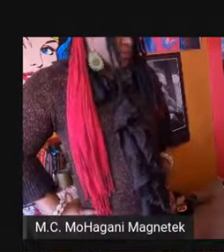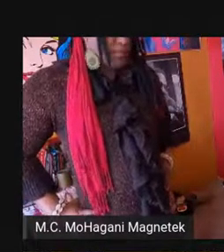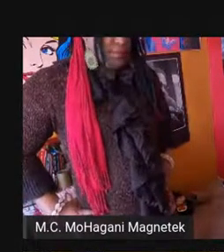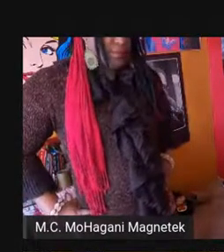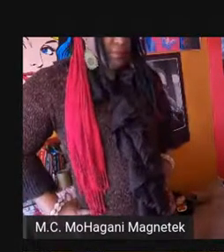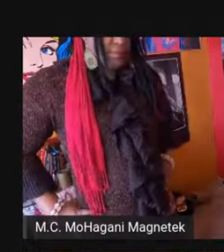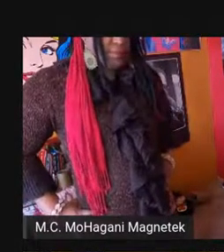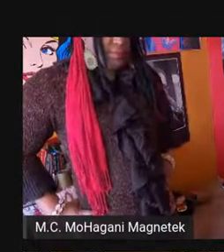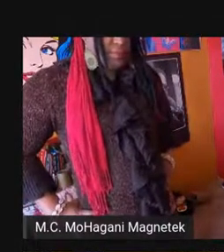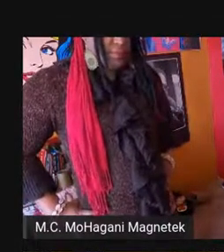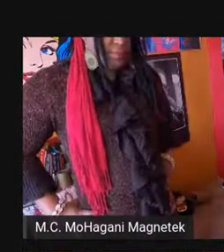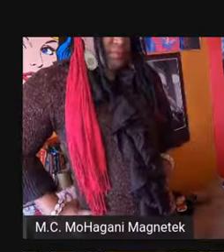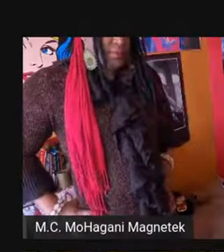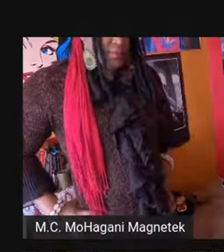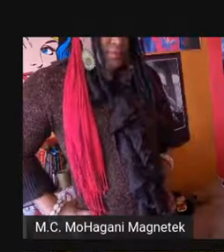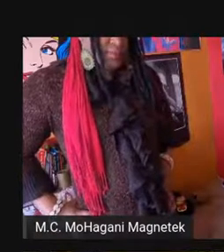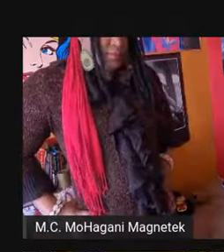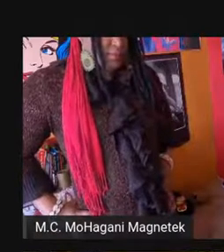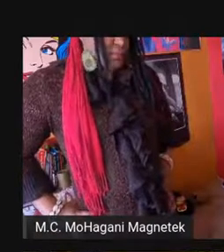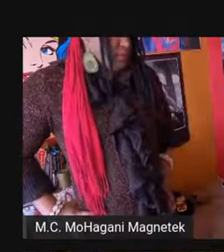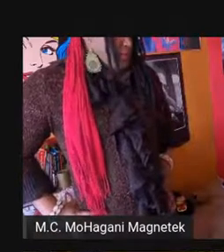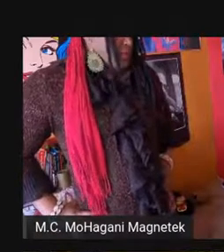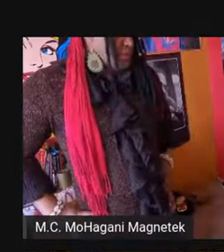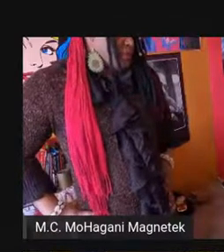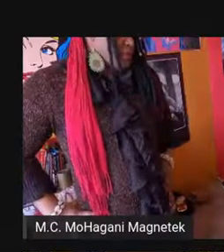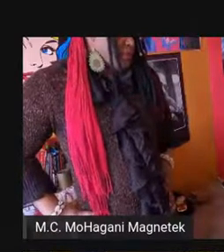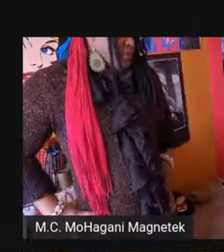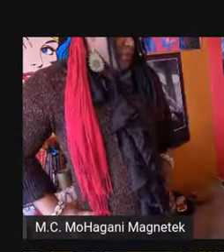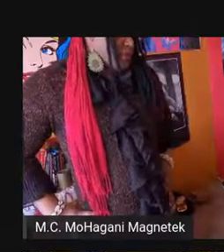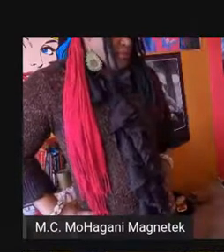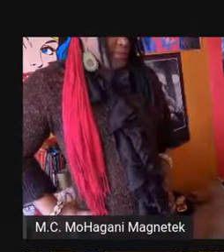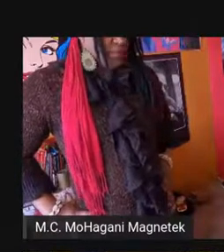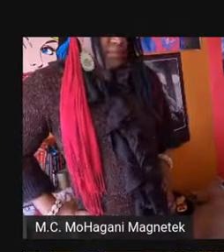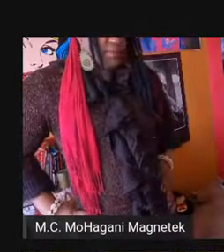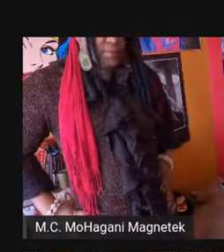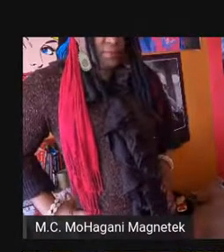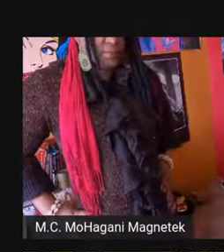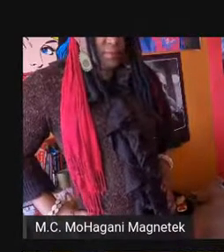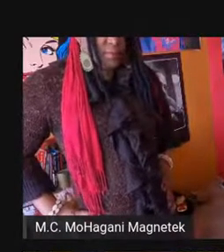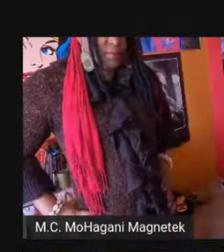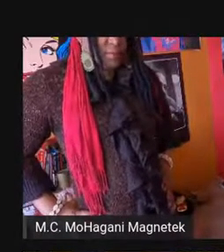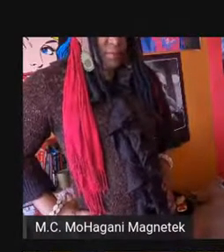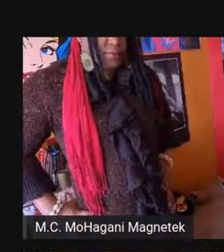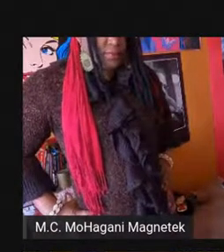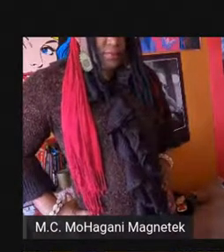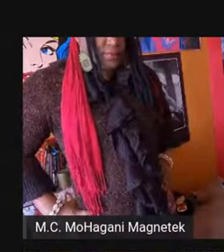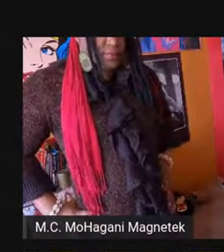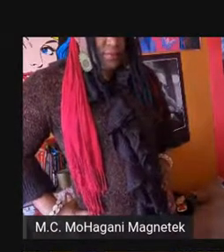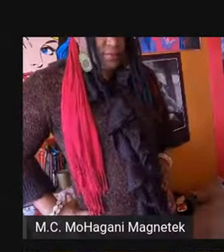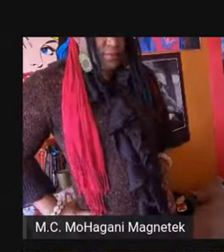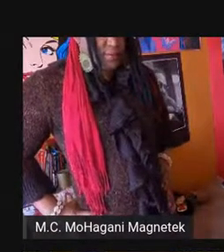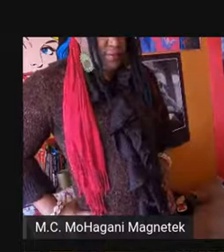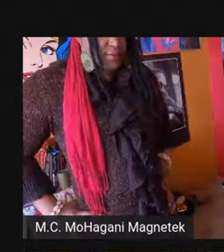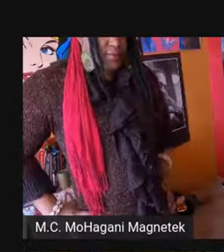time I look at it, it gives me goosebumps and just makes me proud of everyone. So there you go.